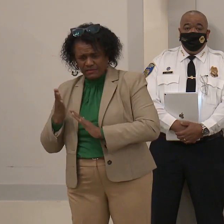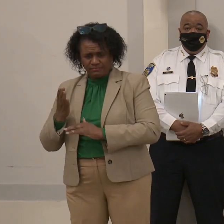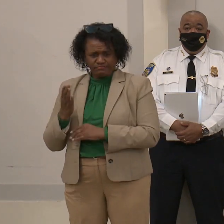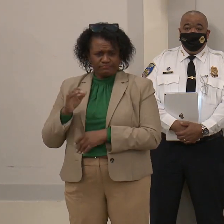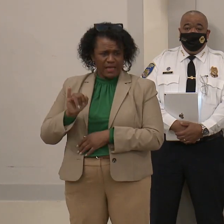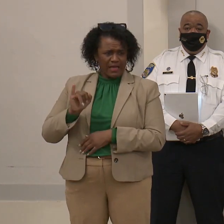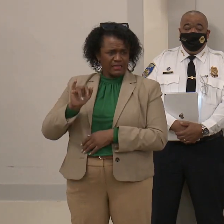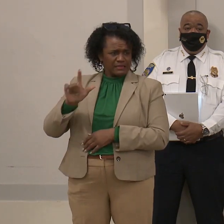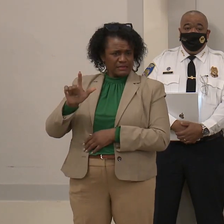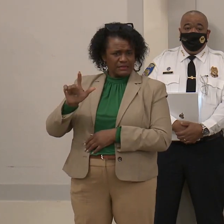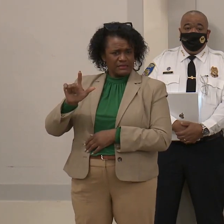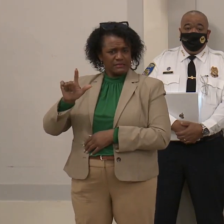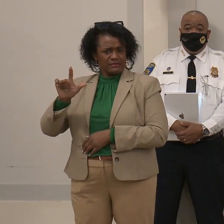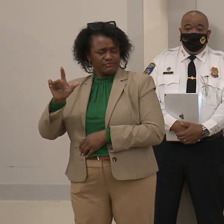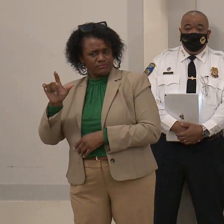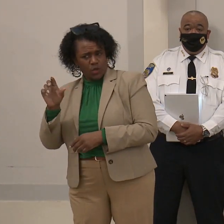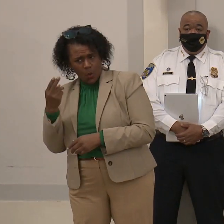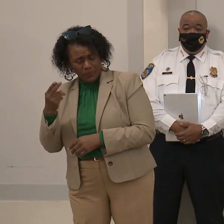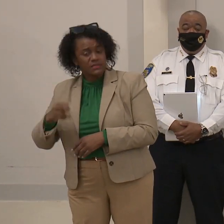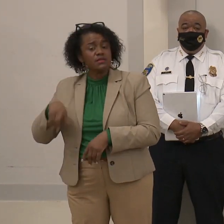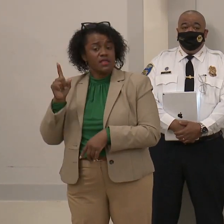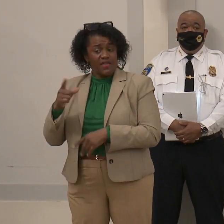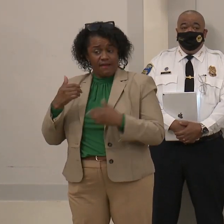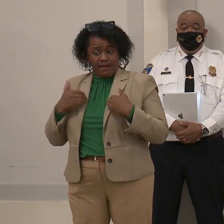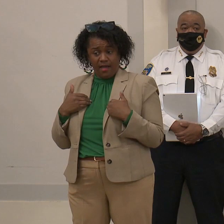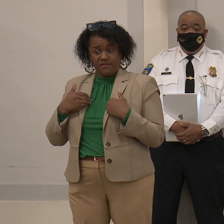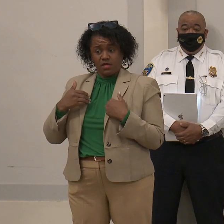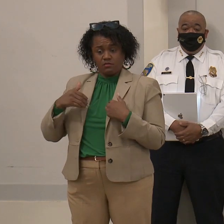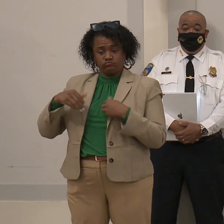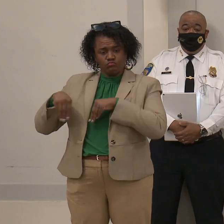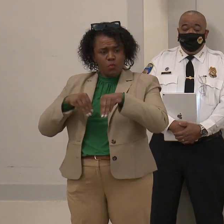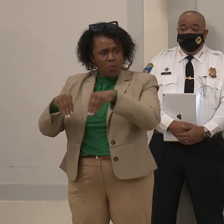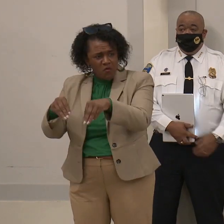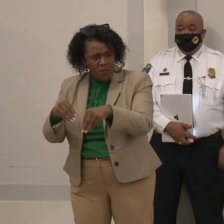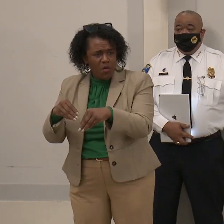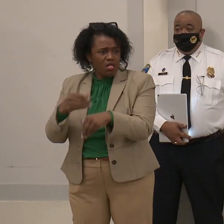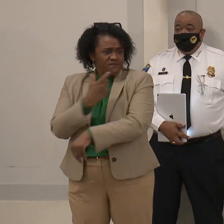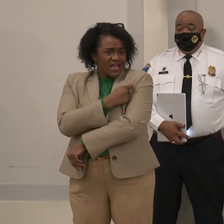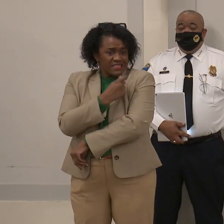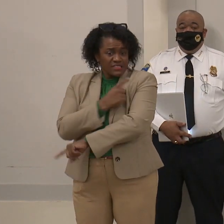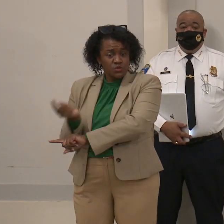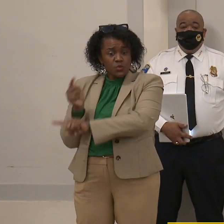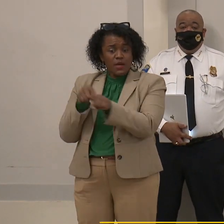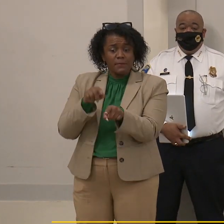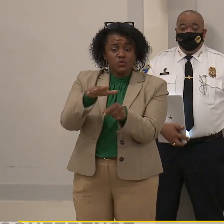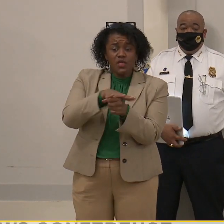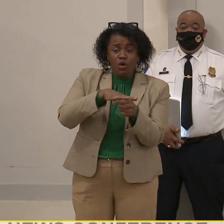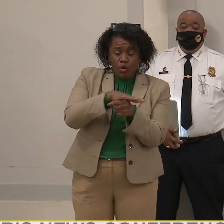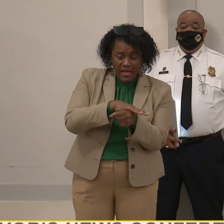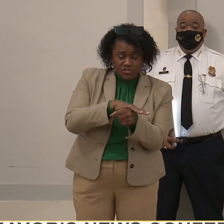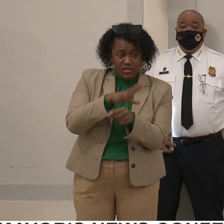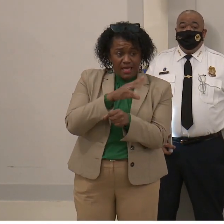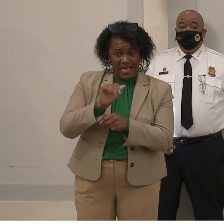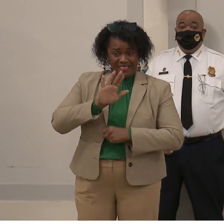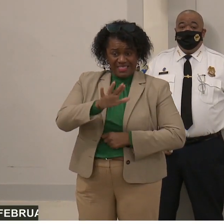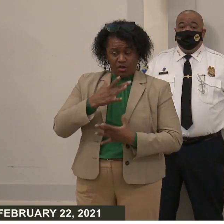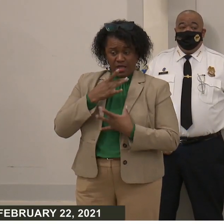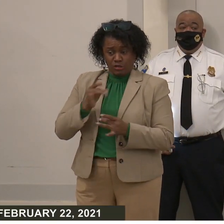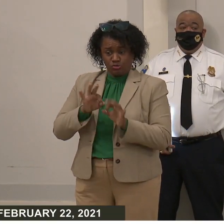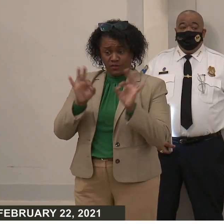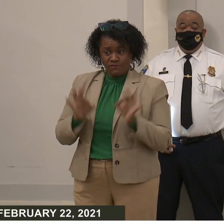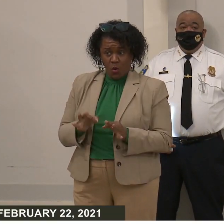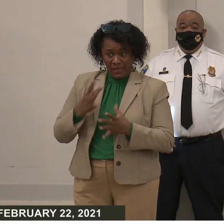received emailed instructions on how to request a mobile vaccination clinic to come to their location, and the interest form is also available on